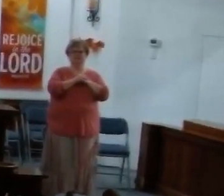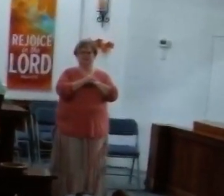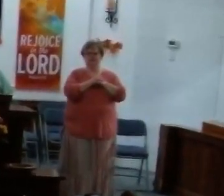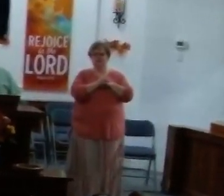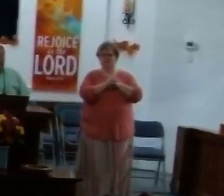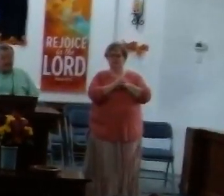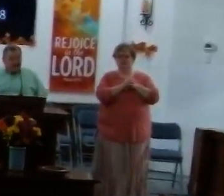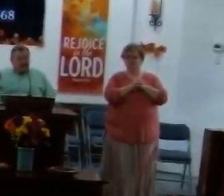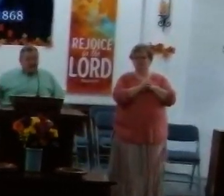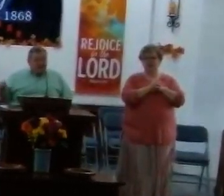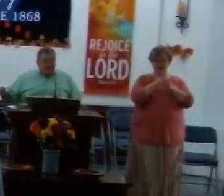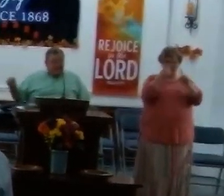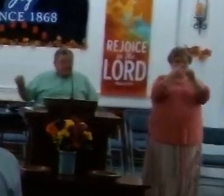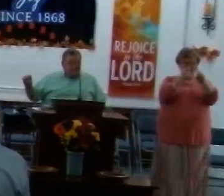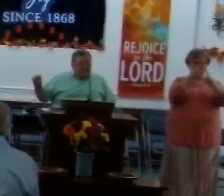from God